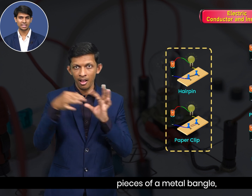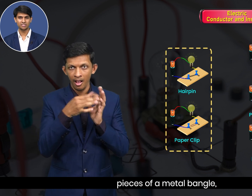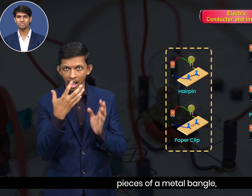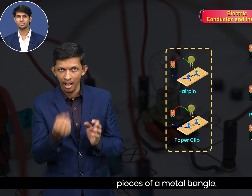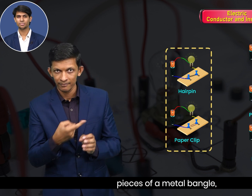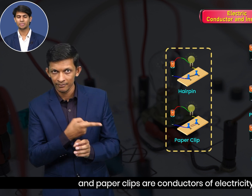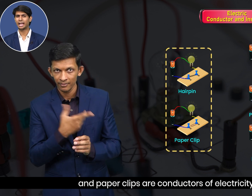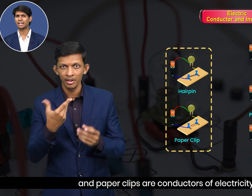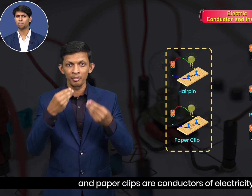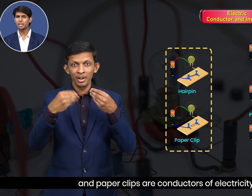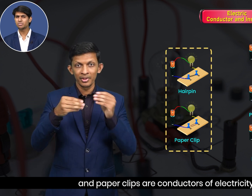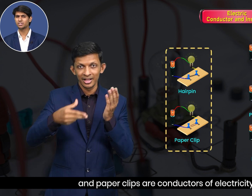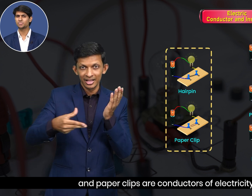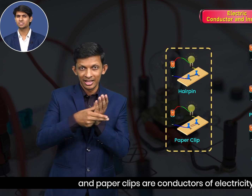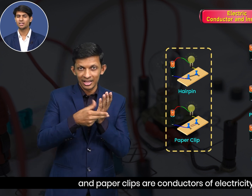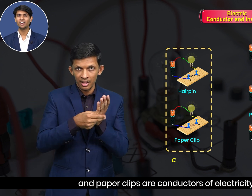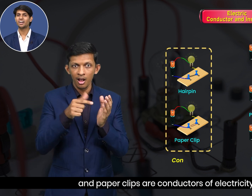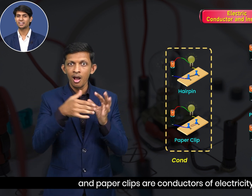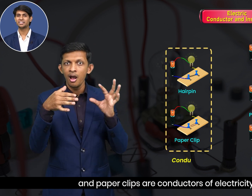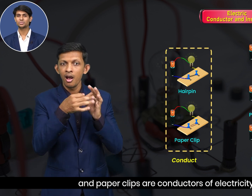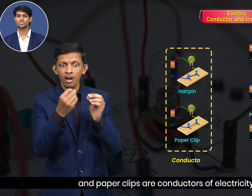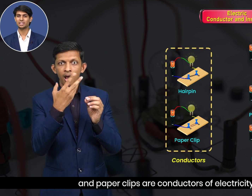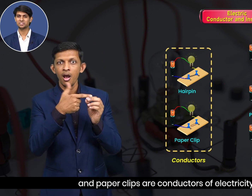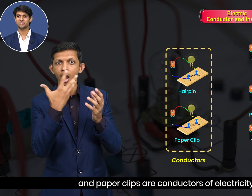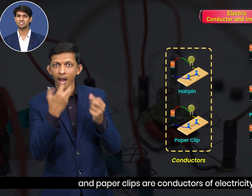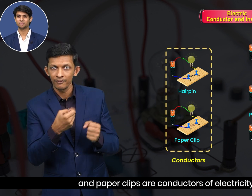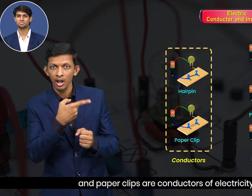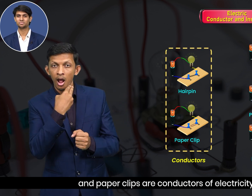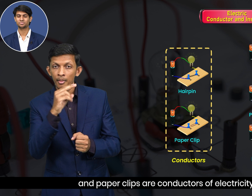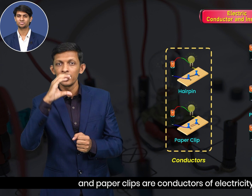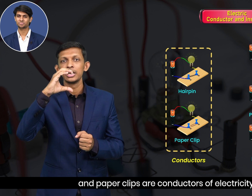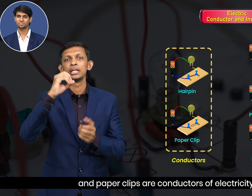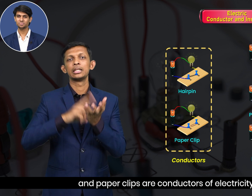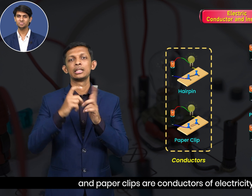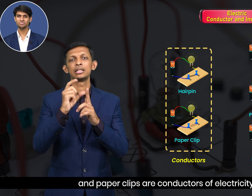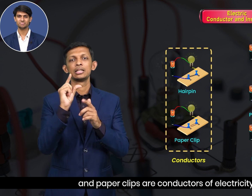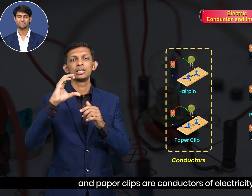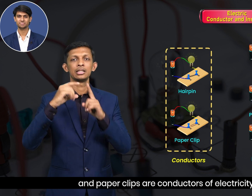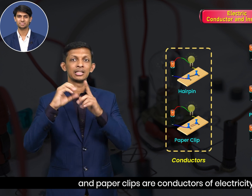metal bangle, and paper clips are conductors of electricity.